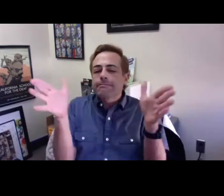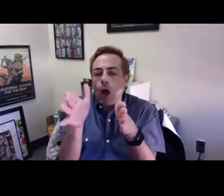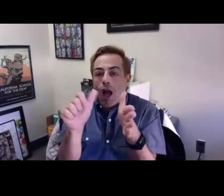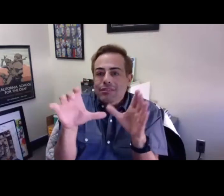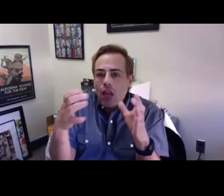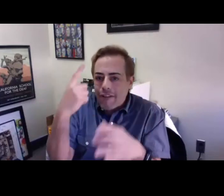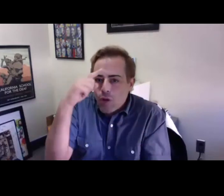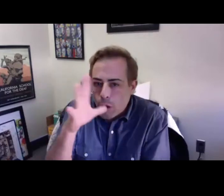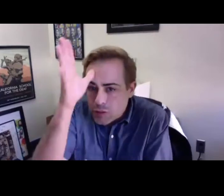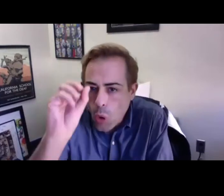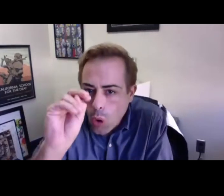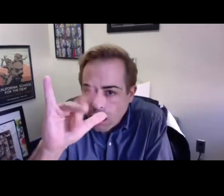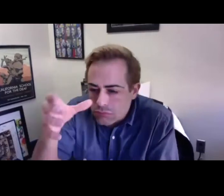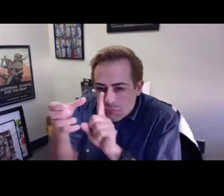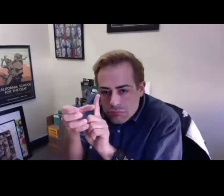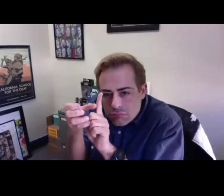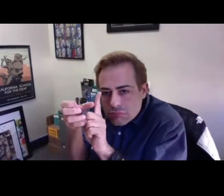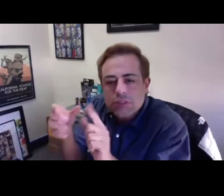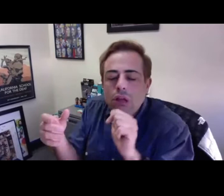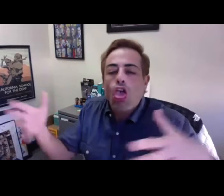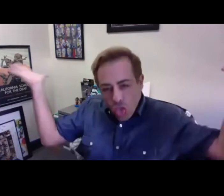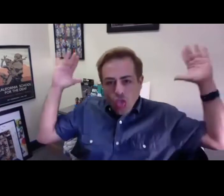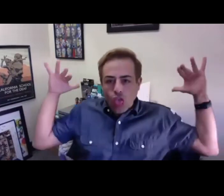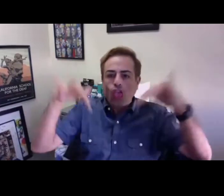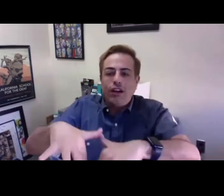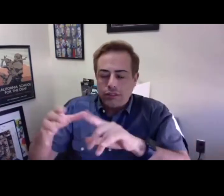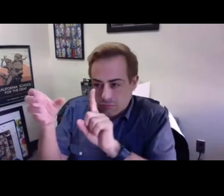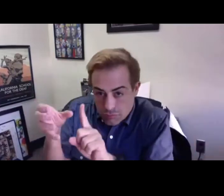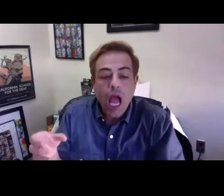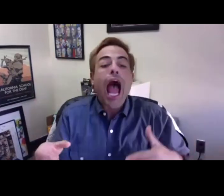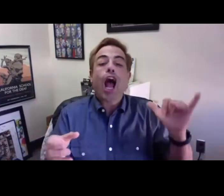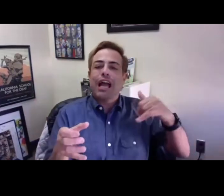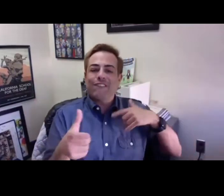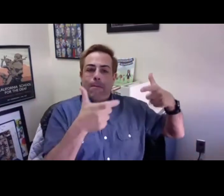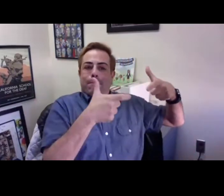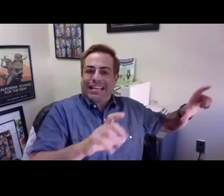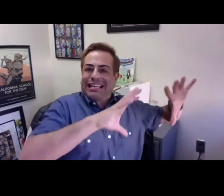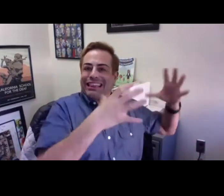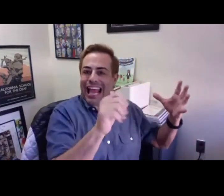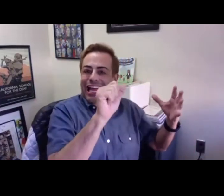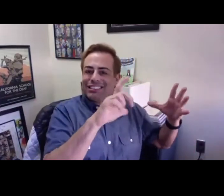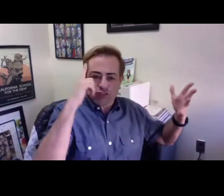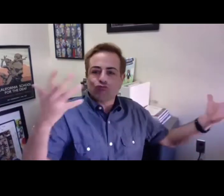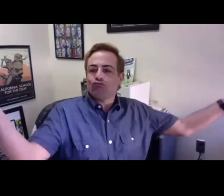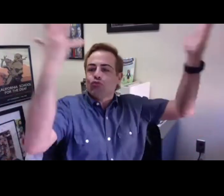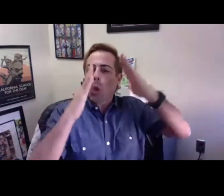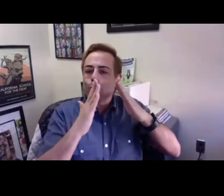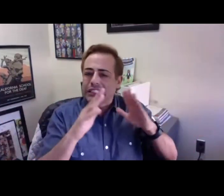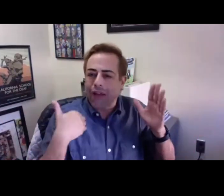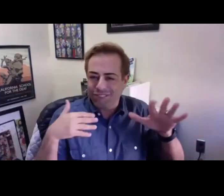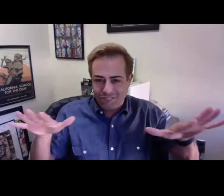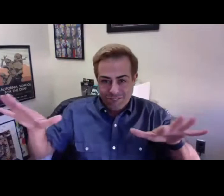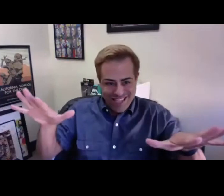like this. We have small classrooms for parents only. We also have big